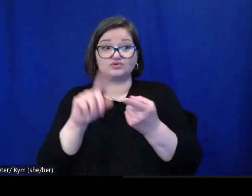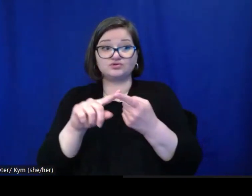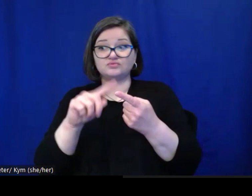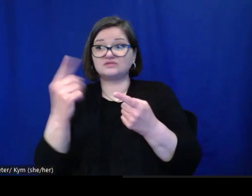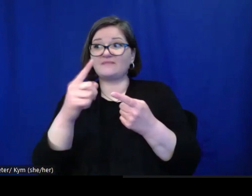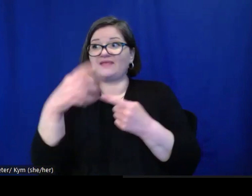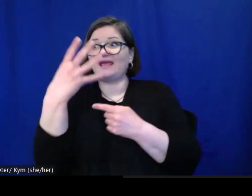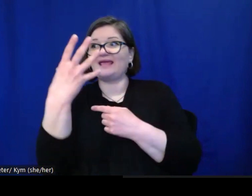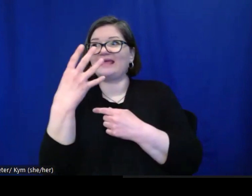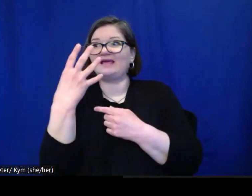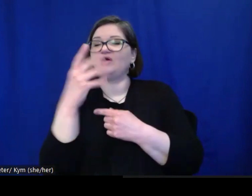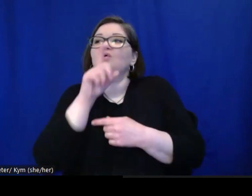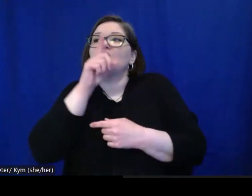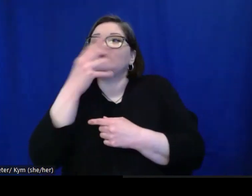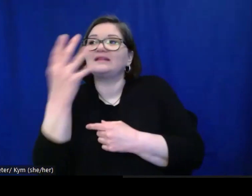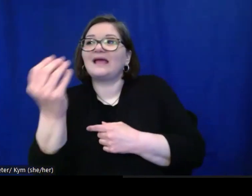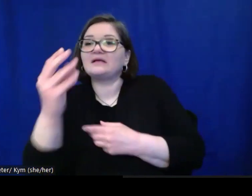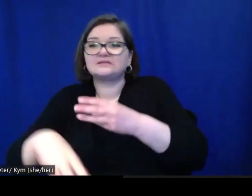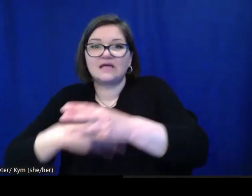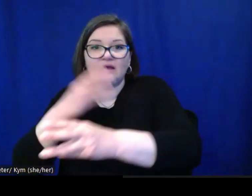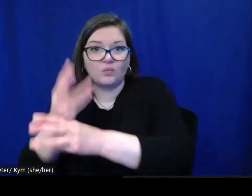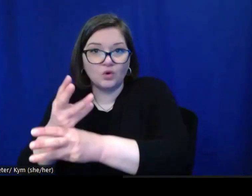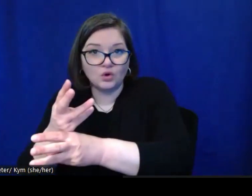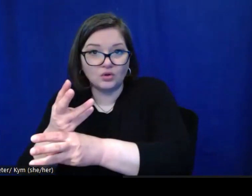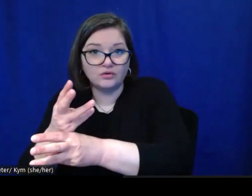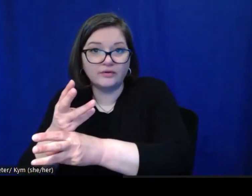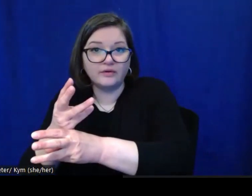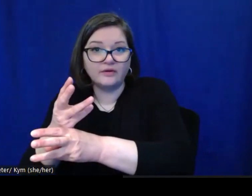to something that is employable, sadly.